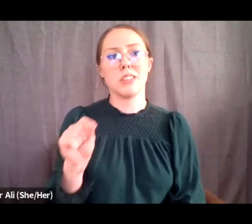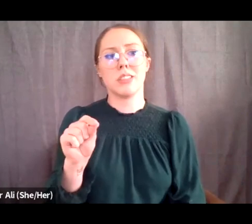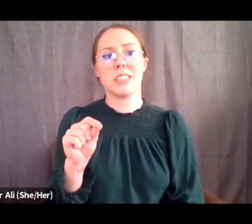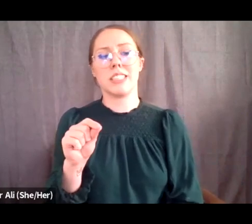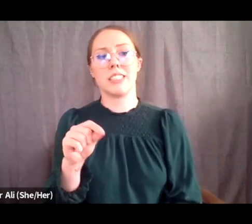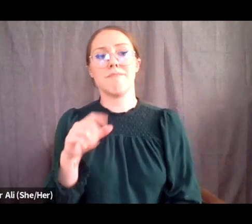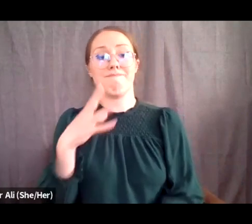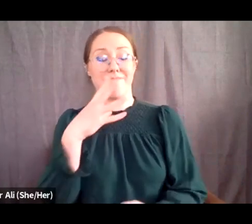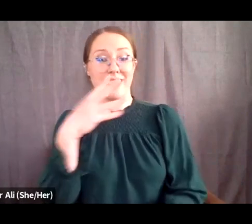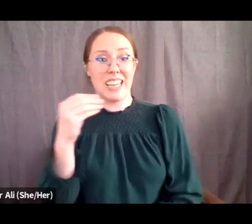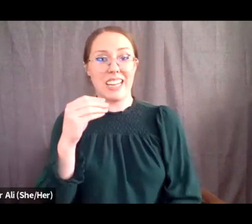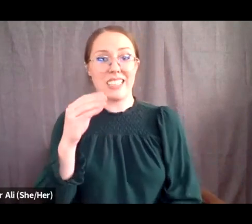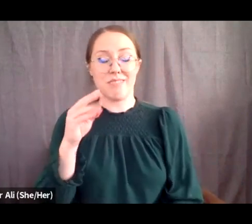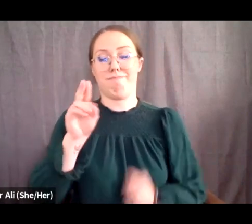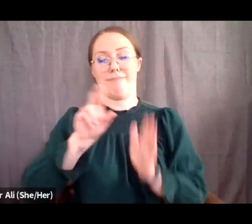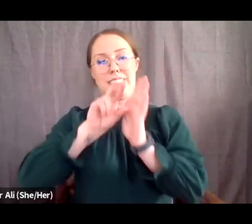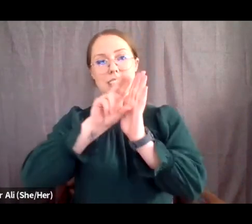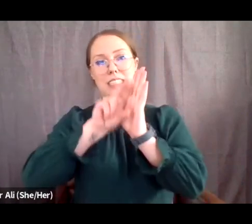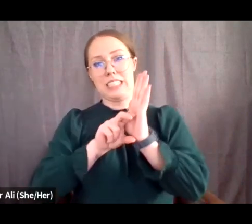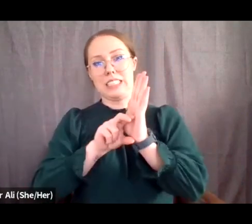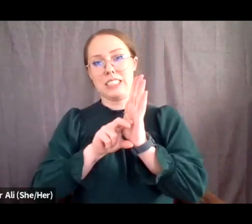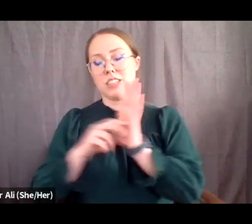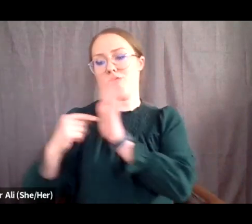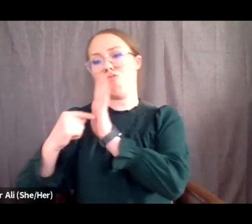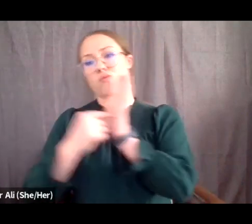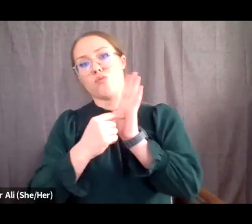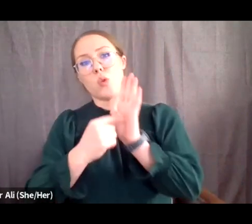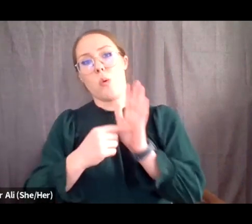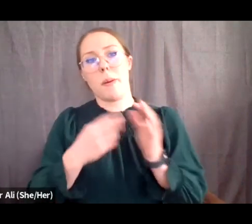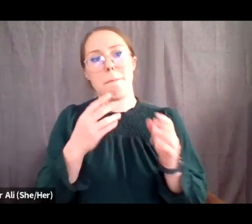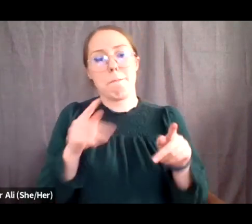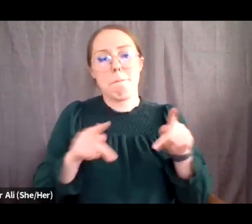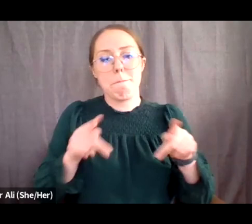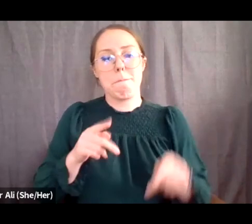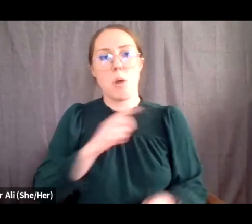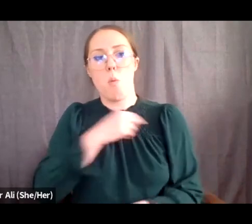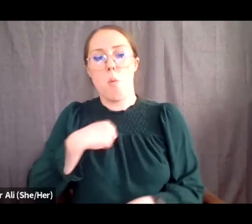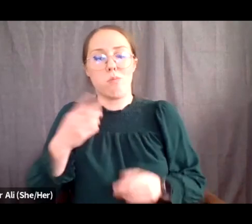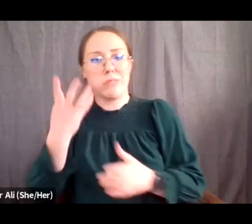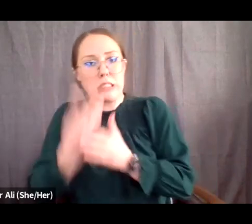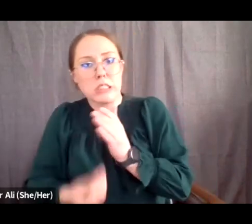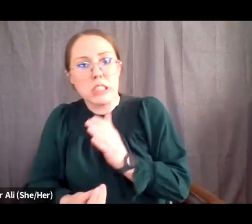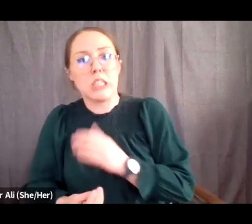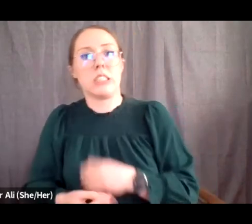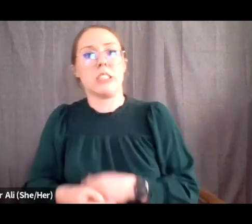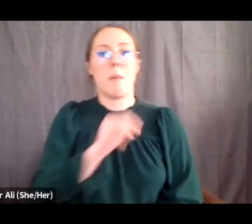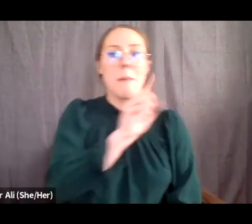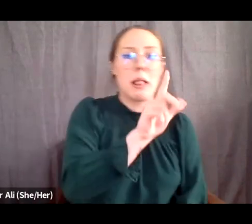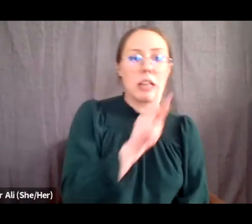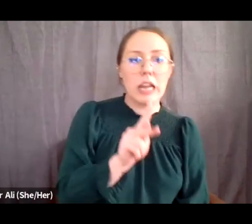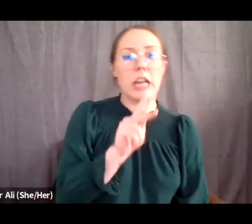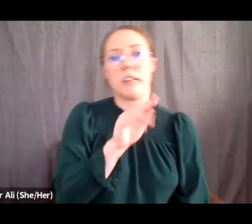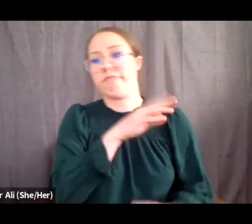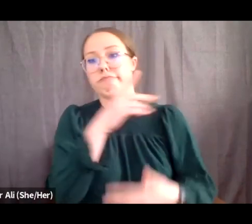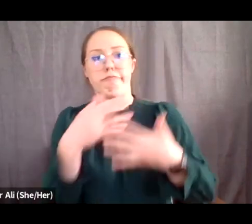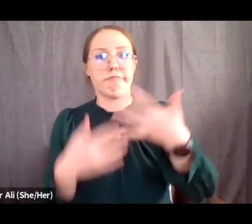police brutality and racially motivated violence in this country, from Emmett Till to Martin Luther King to Eric Hawkins